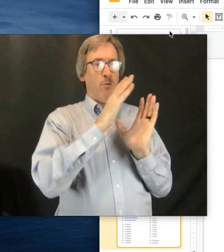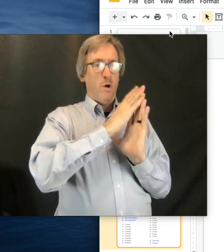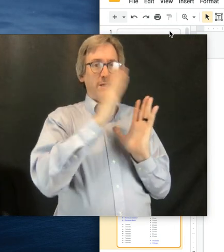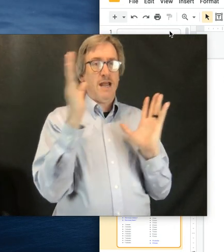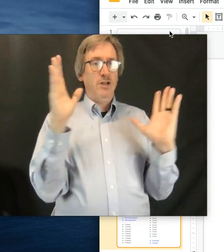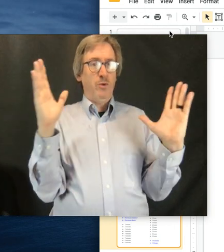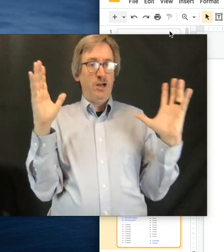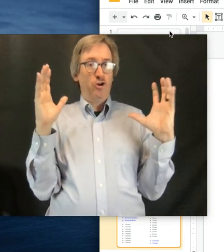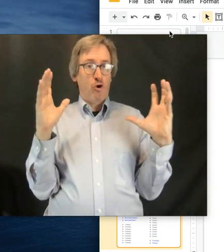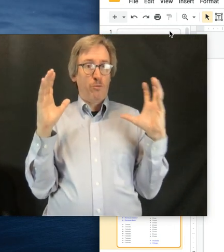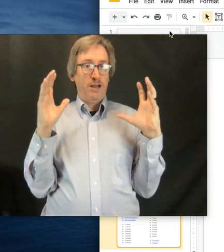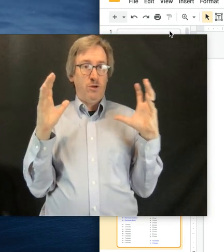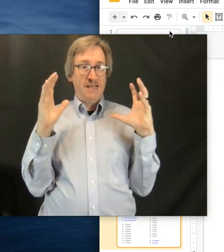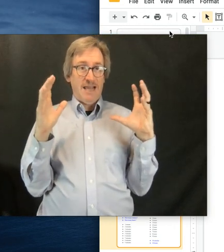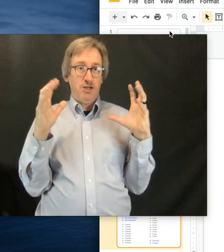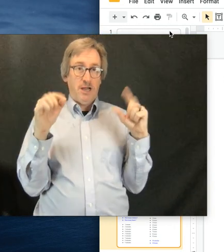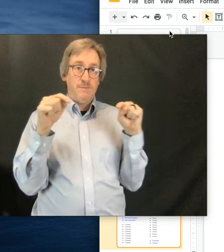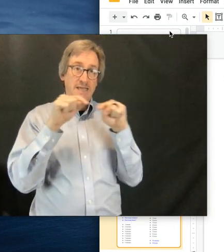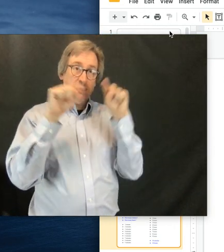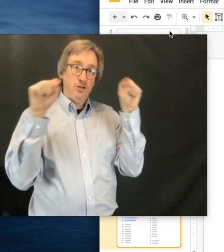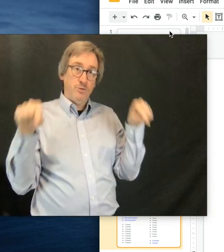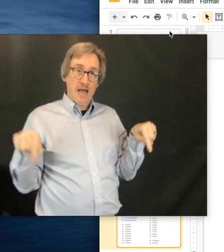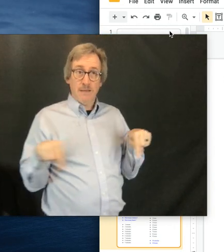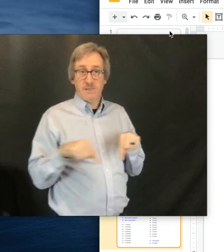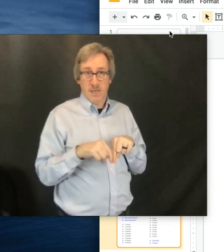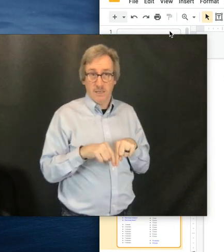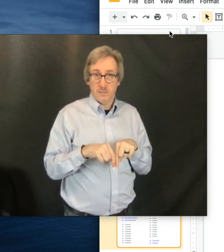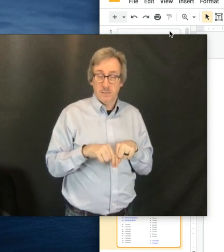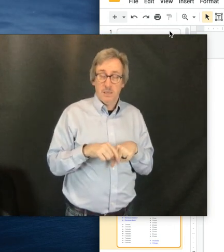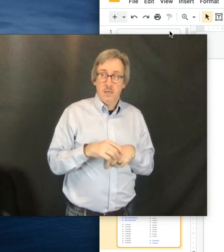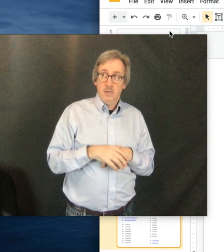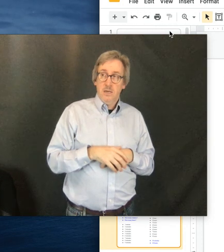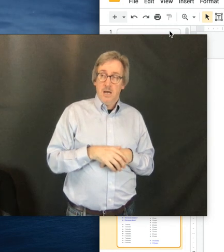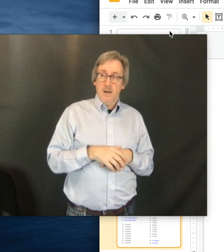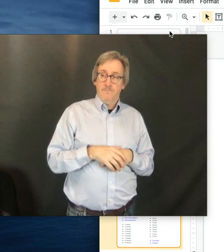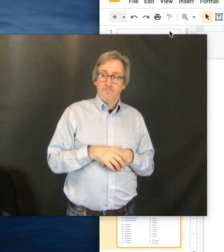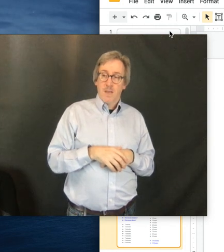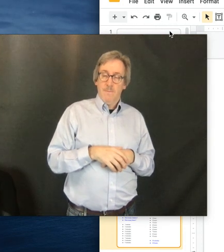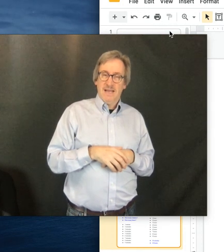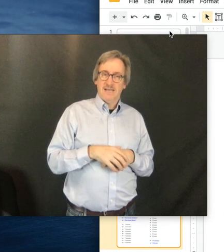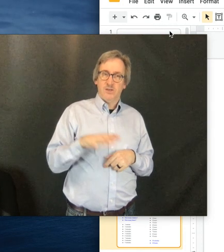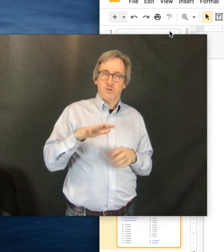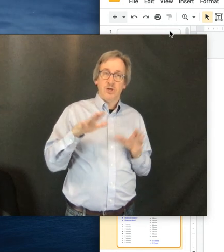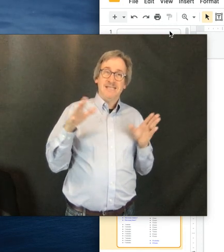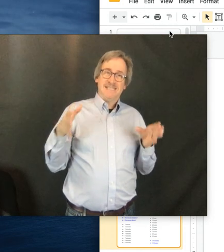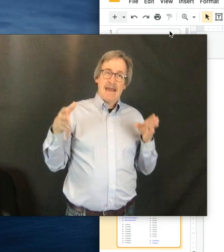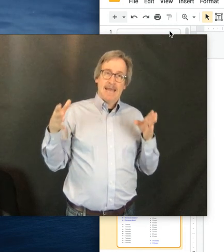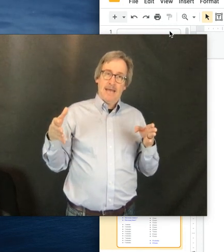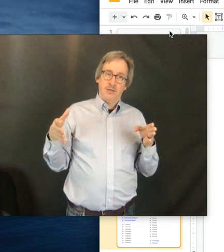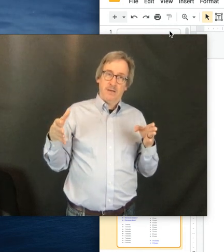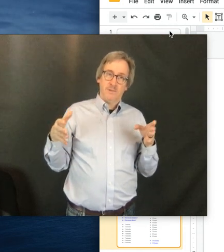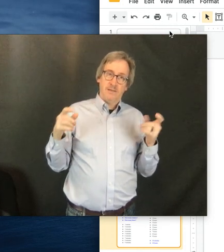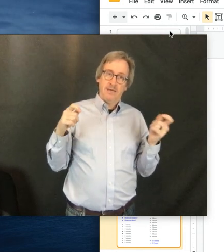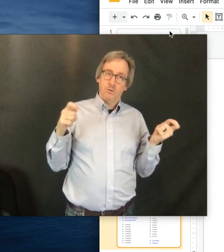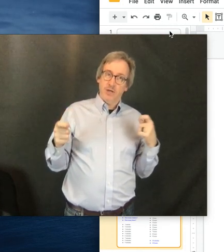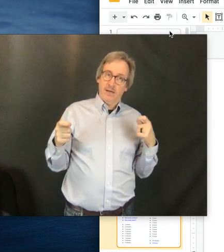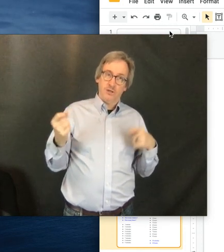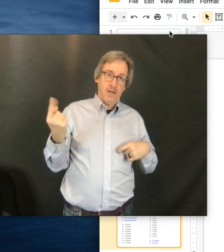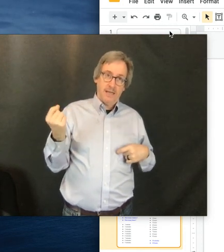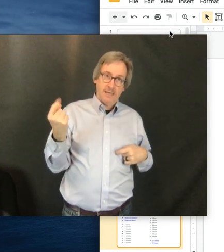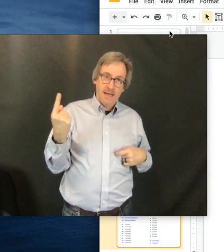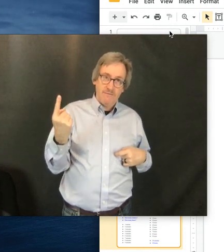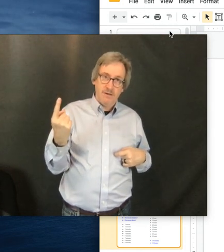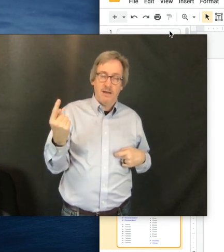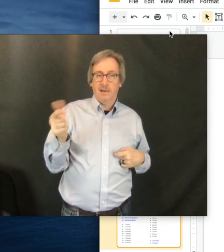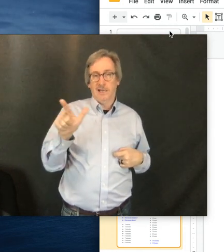where from 1 to 9 you can incorporate those hand shapes into time signs, because those are static hand shapes. They don't change,